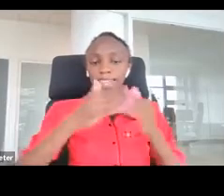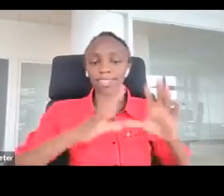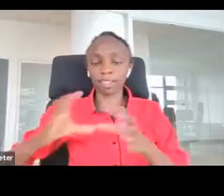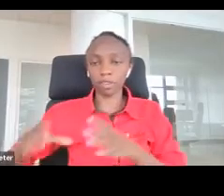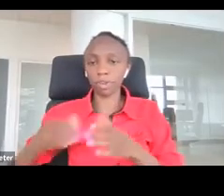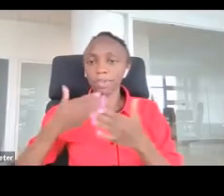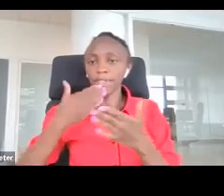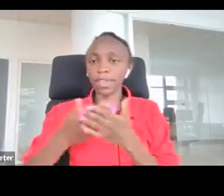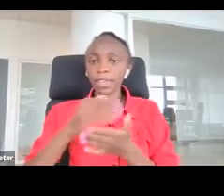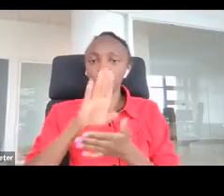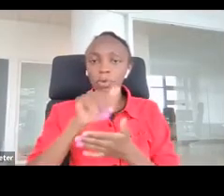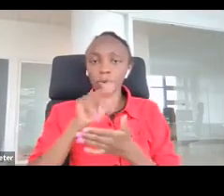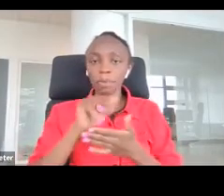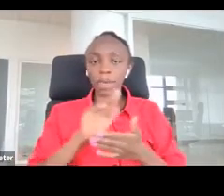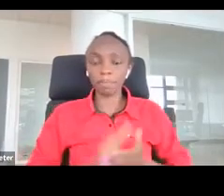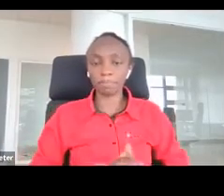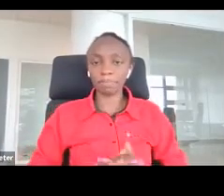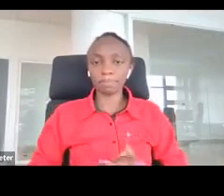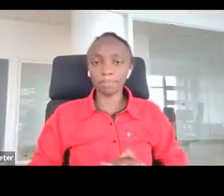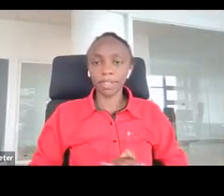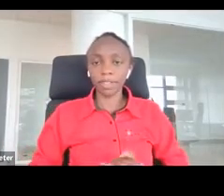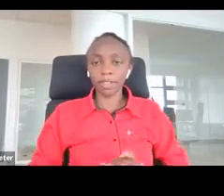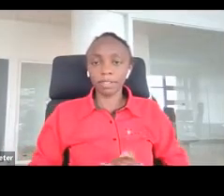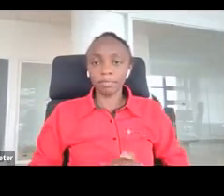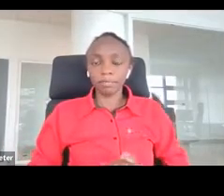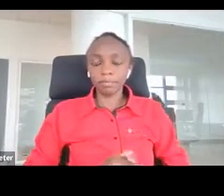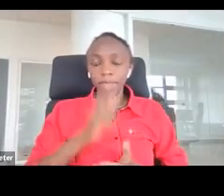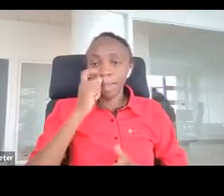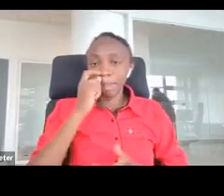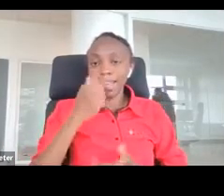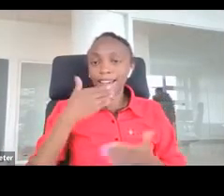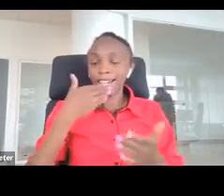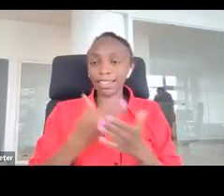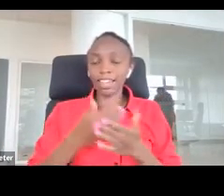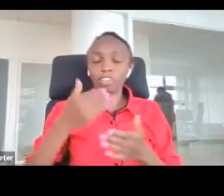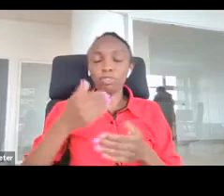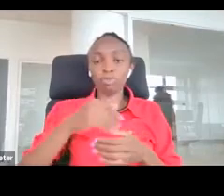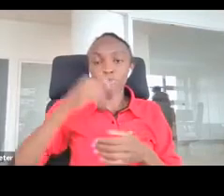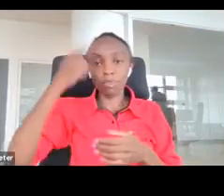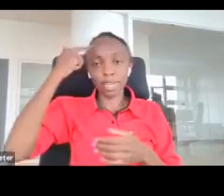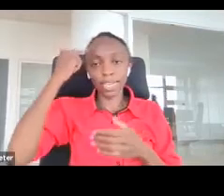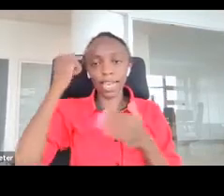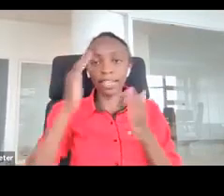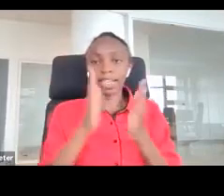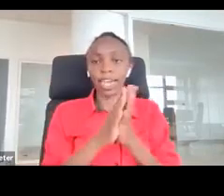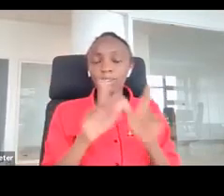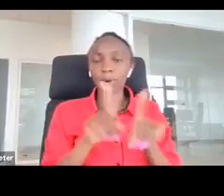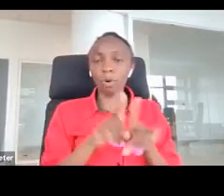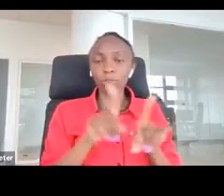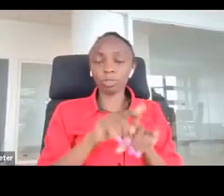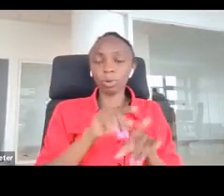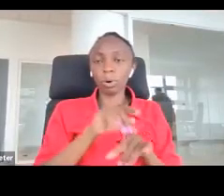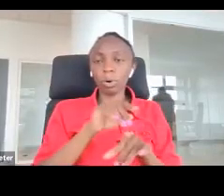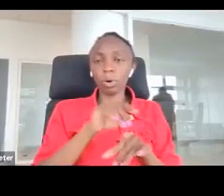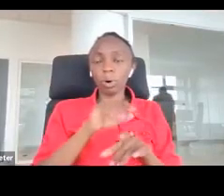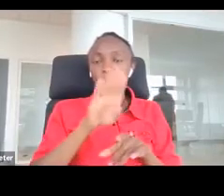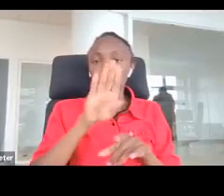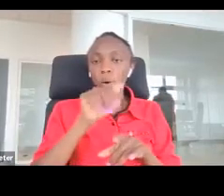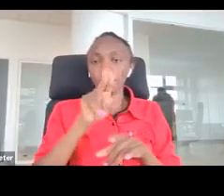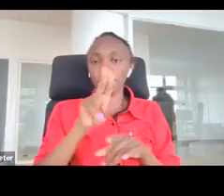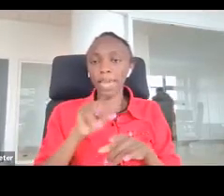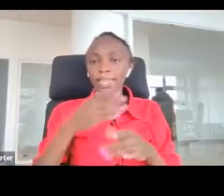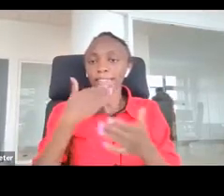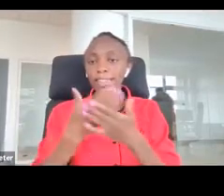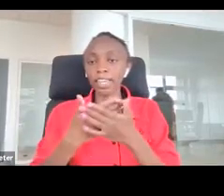Thanks, Lillian. Thank you, Ben. It's great to know the great work that you're doing and the contribution that you are making even in achieving these great goals